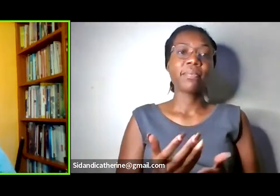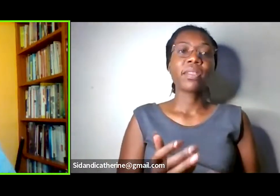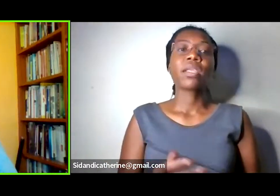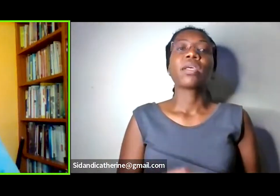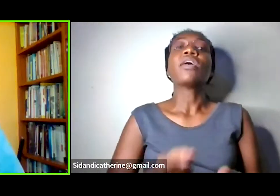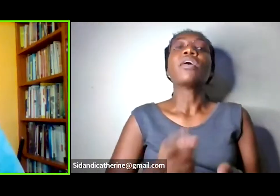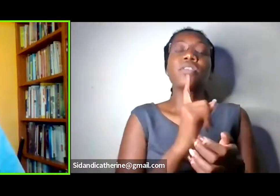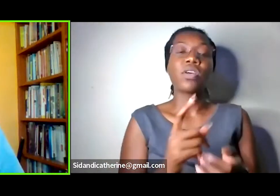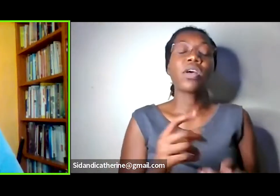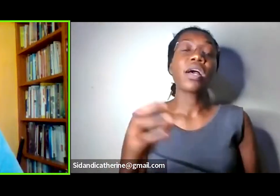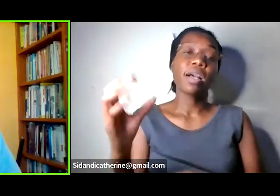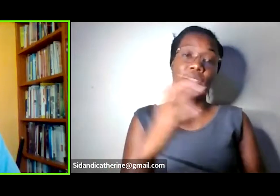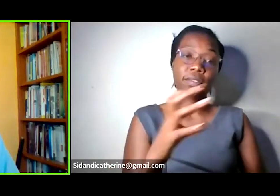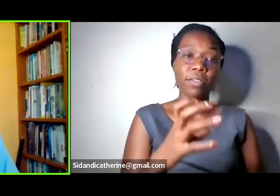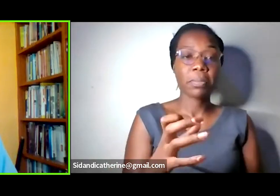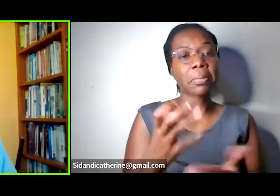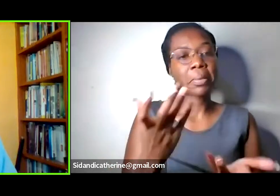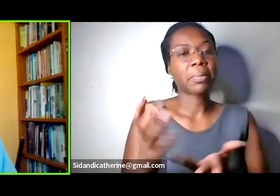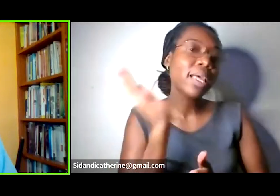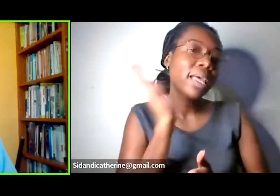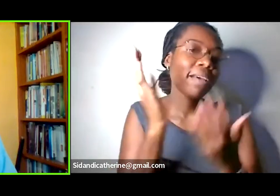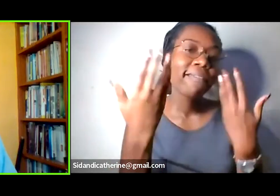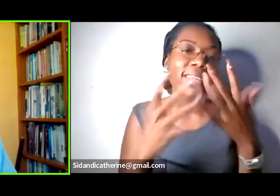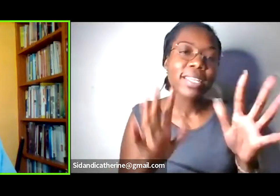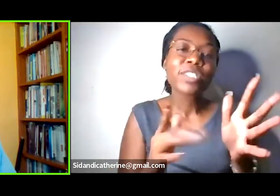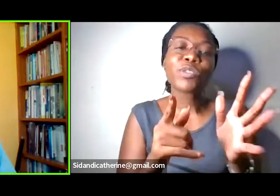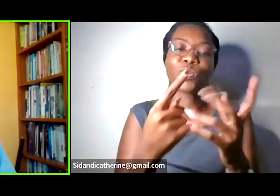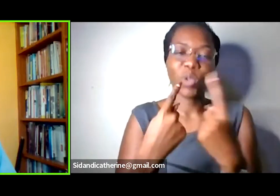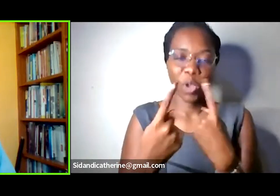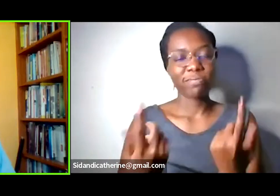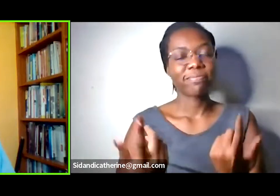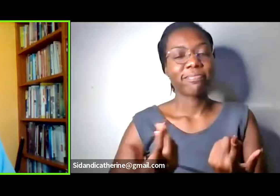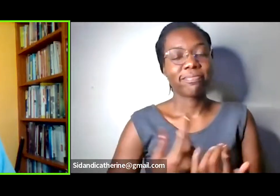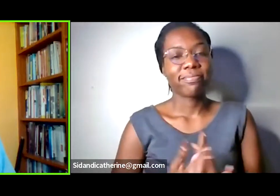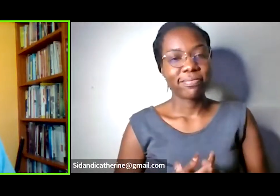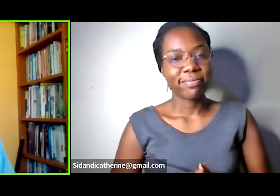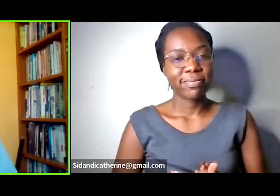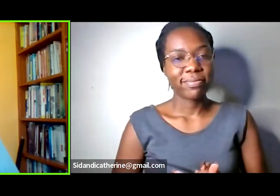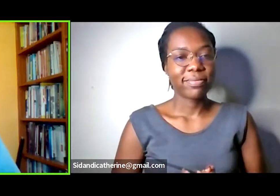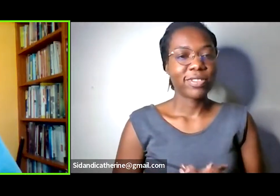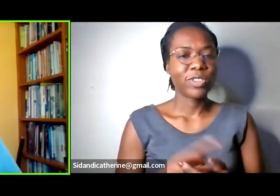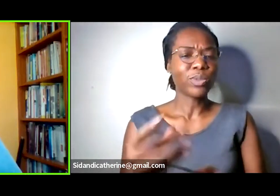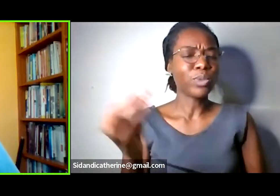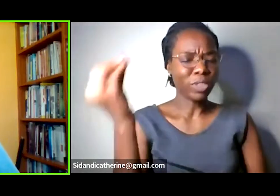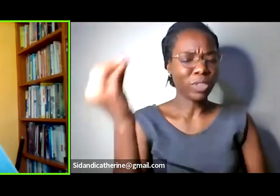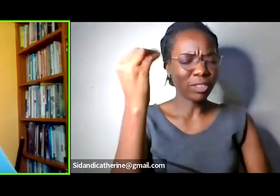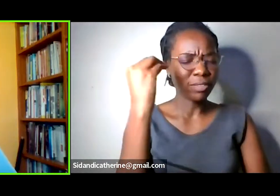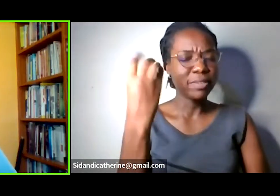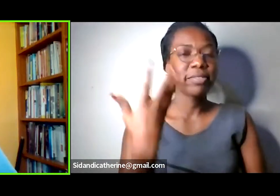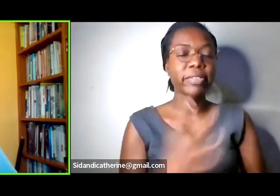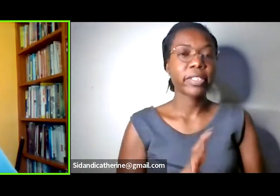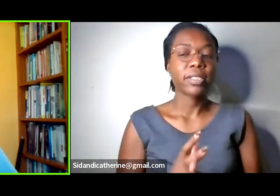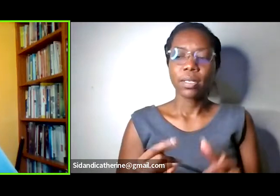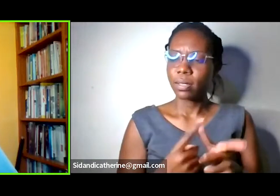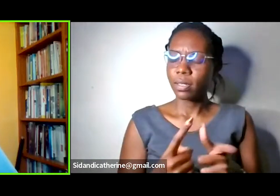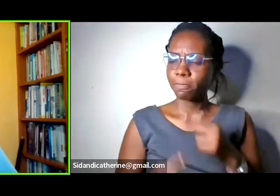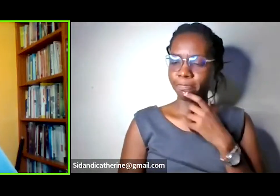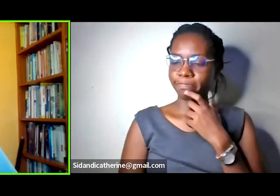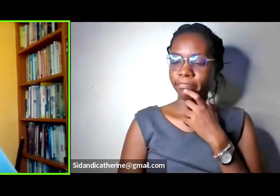honey. You want to draw them in with a red hot topic. Offer value,